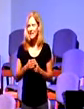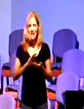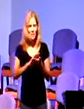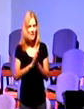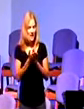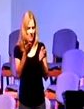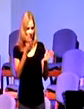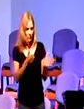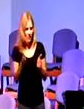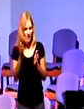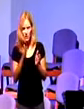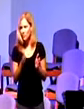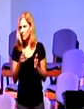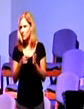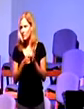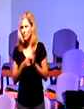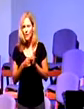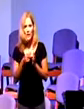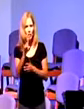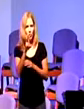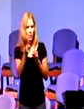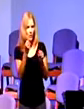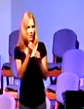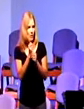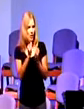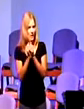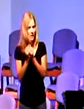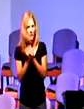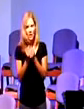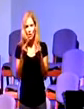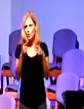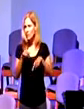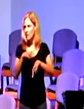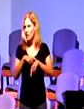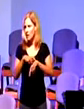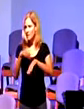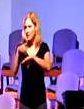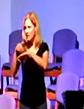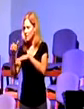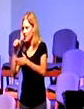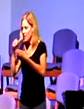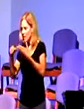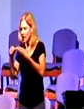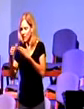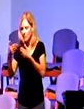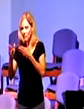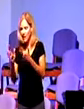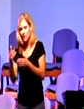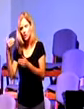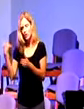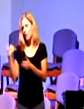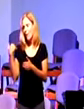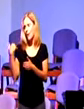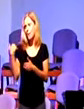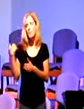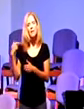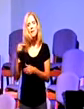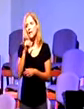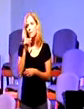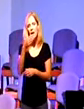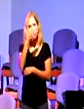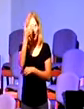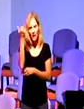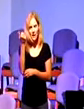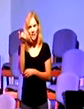the process, which took 2 years altogether, during which time they sent me letters and packages just to remind me that I am not